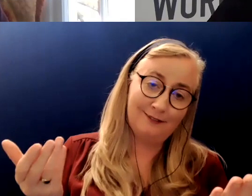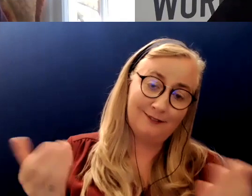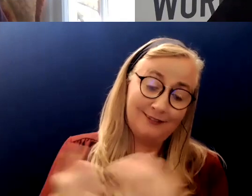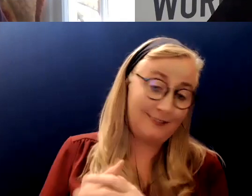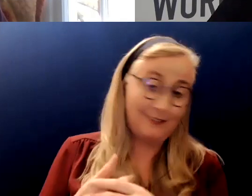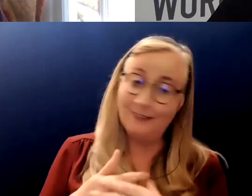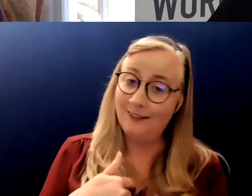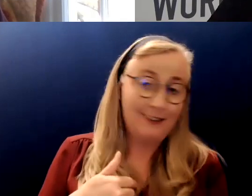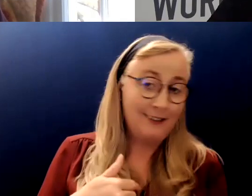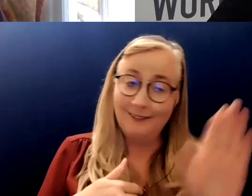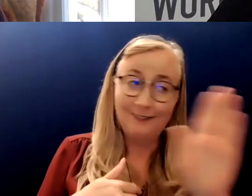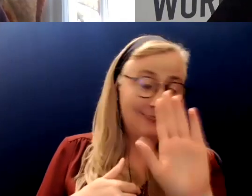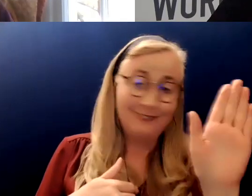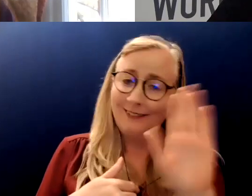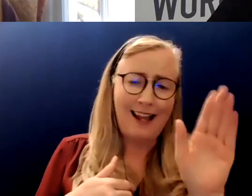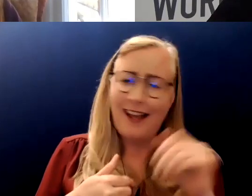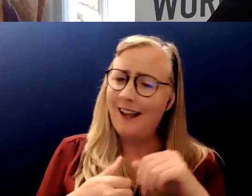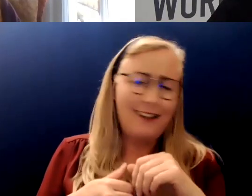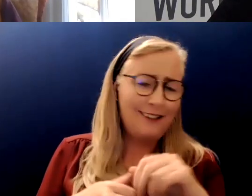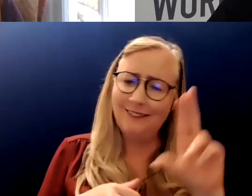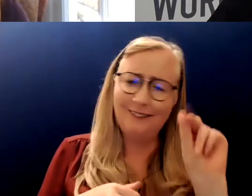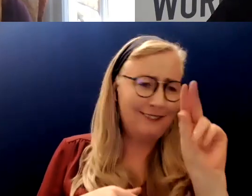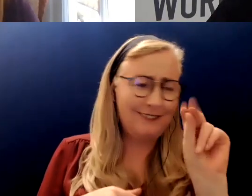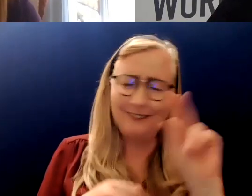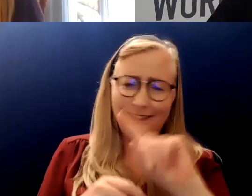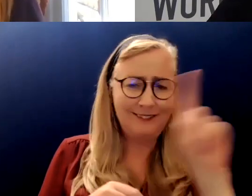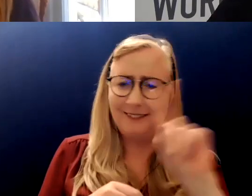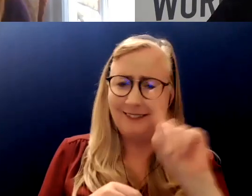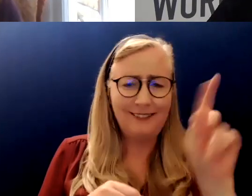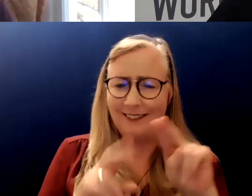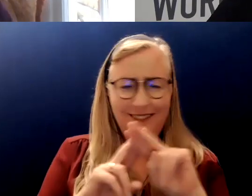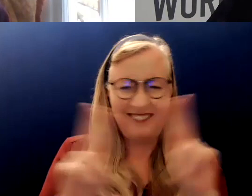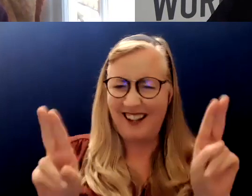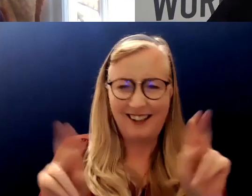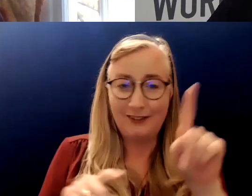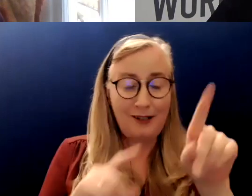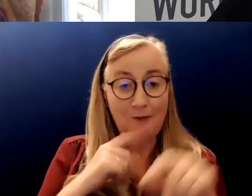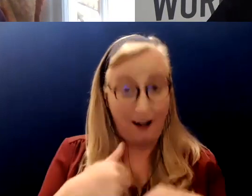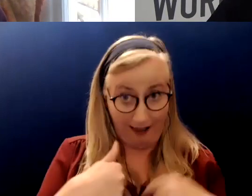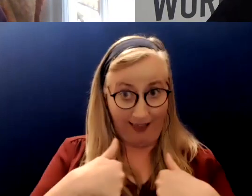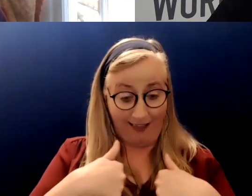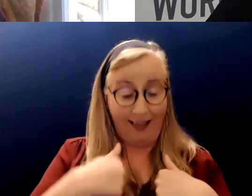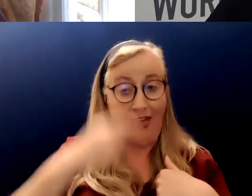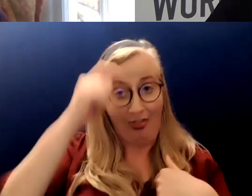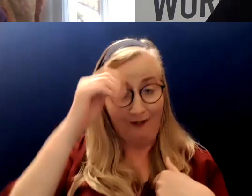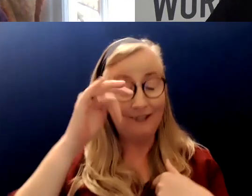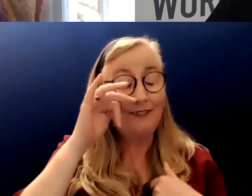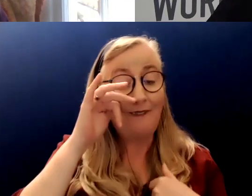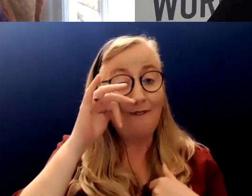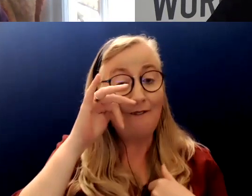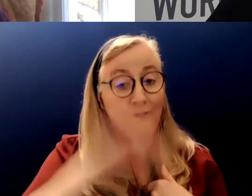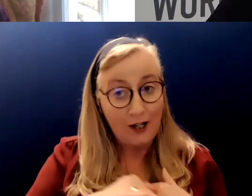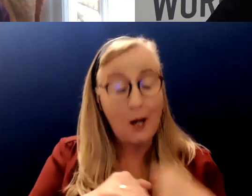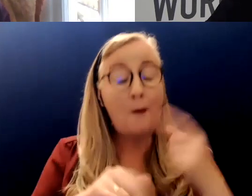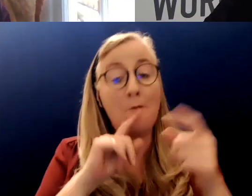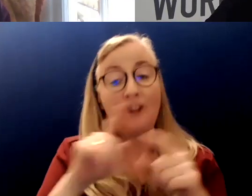So I assured her, no, no, I don't think that that's necessarily the case, but I've got such a kick out of it. So the